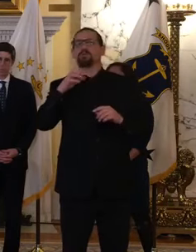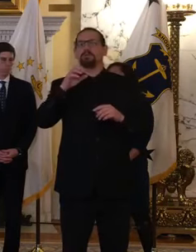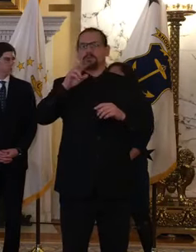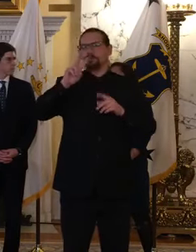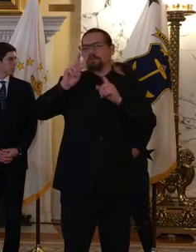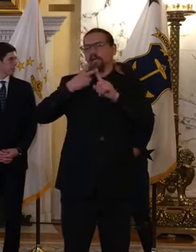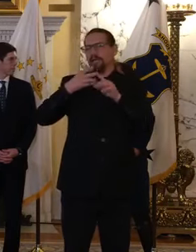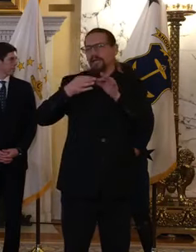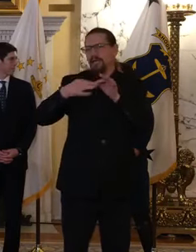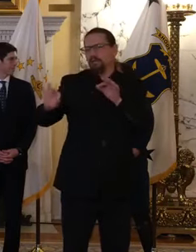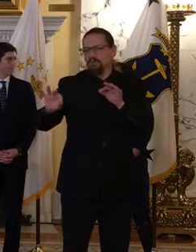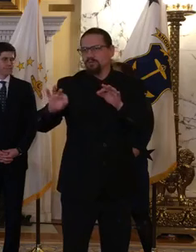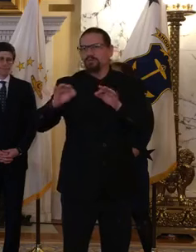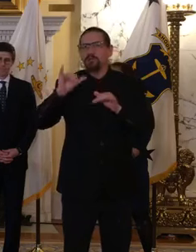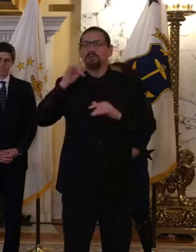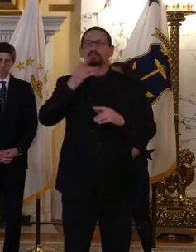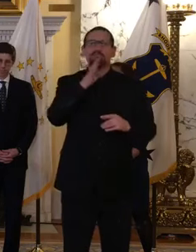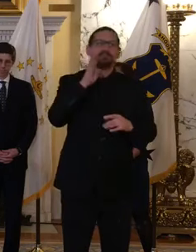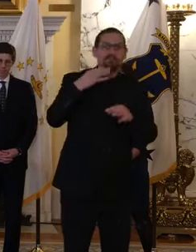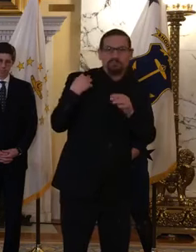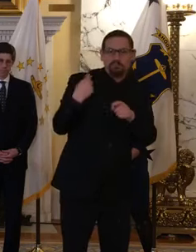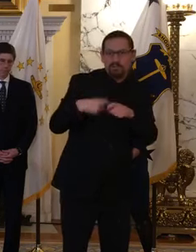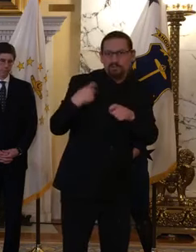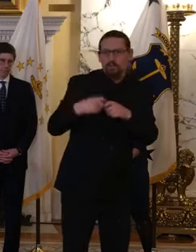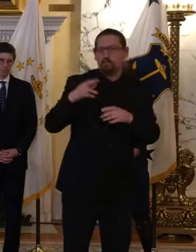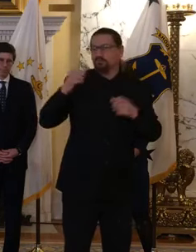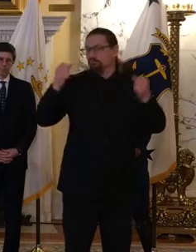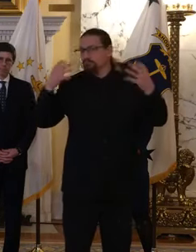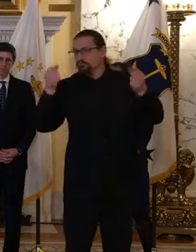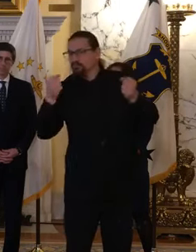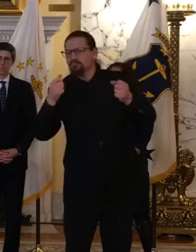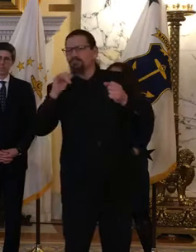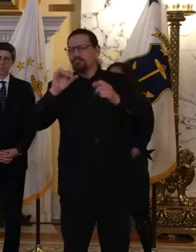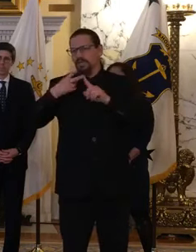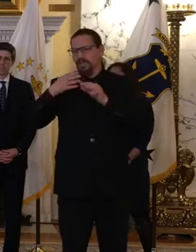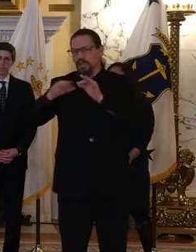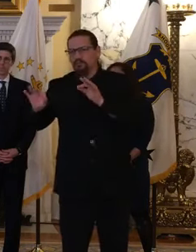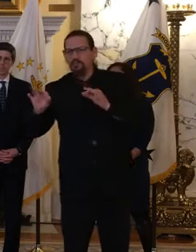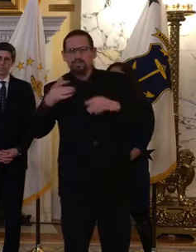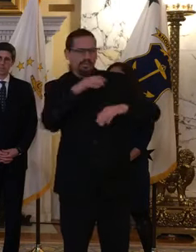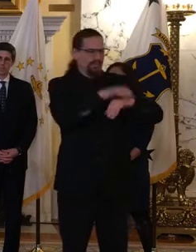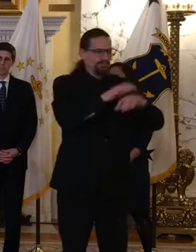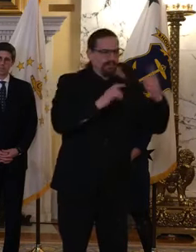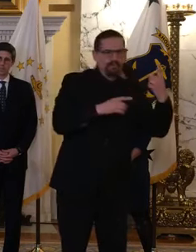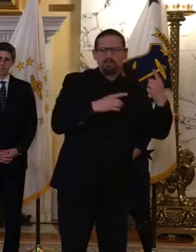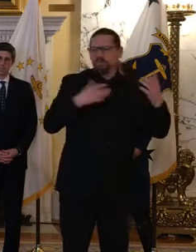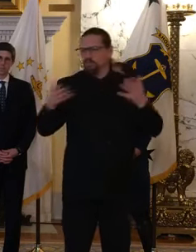her leadership in general through this crisis has been extraordinary, and I want to thank her publicly